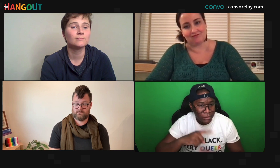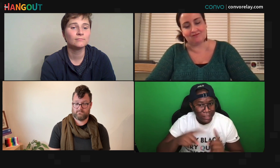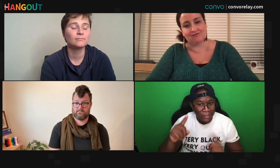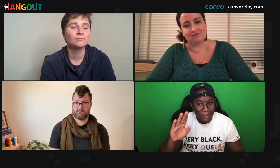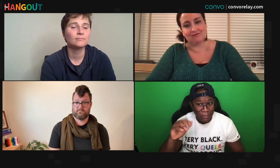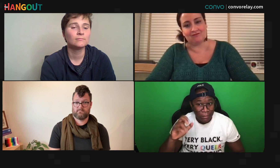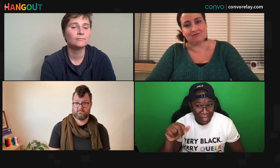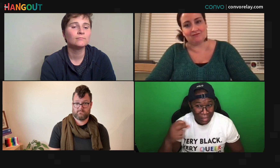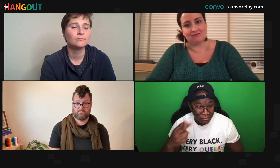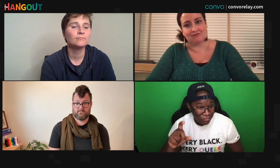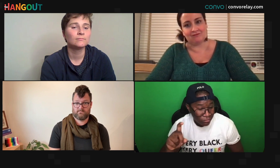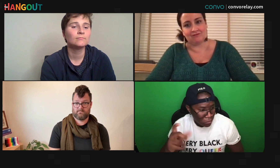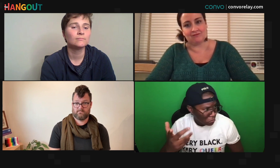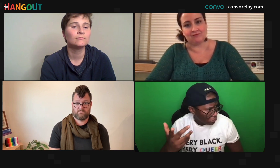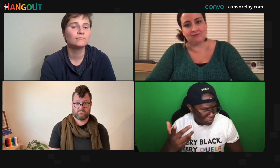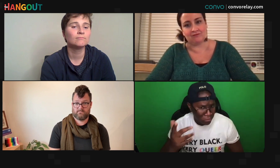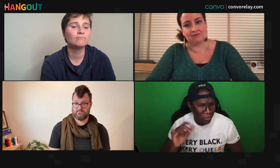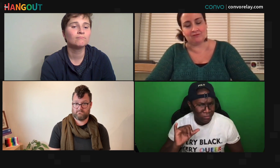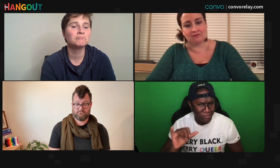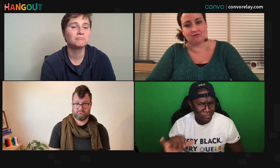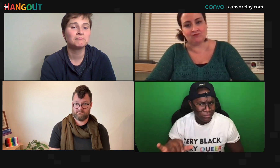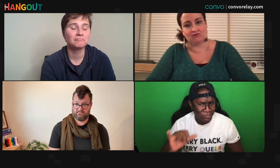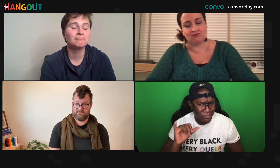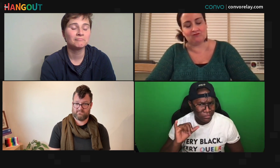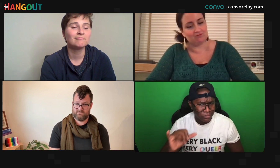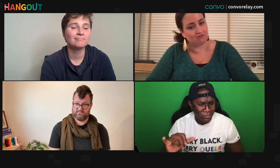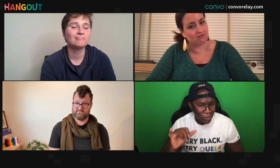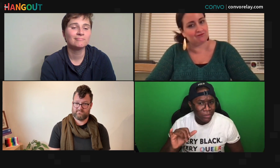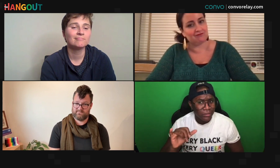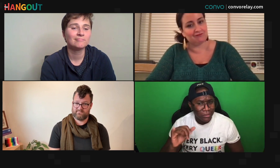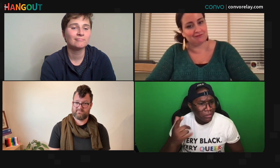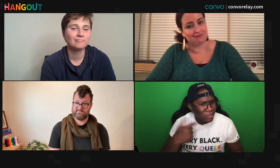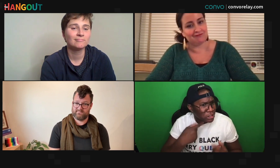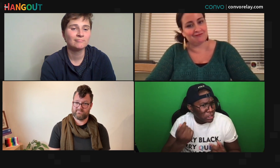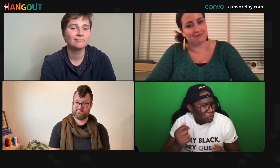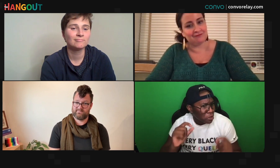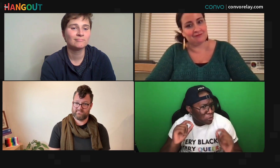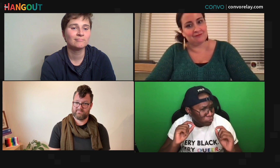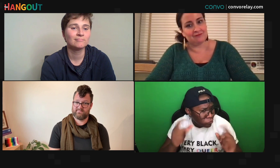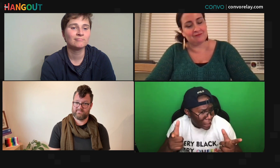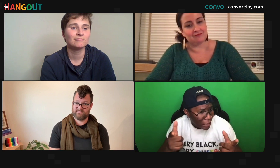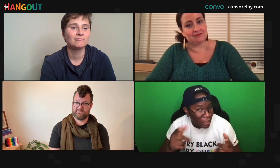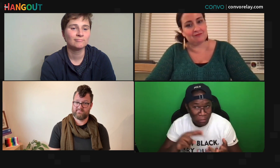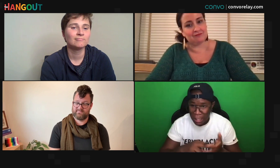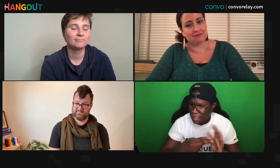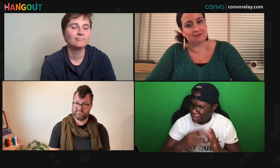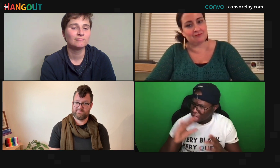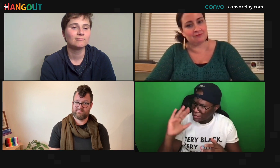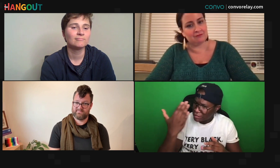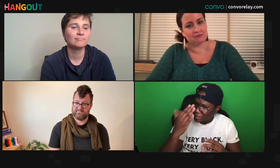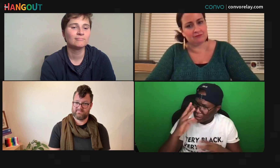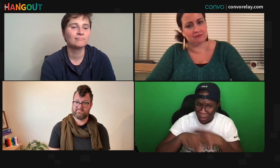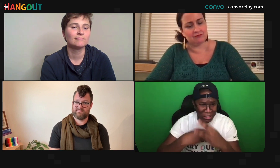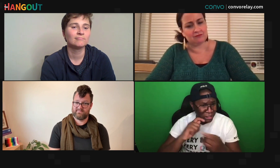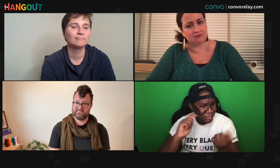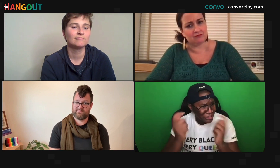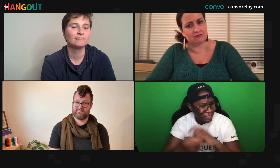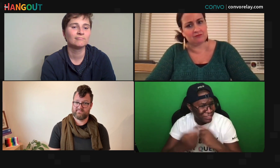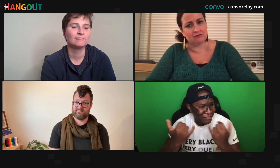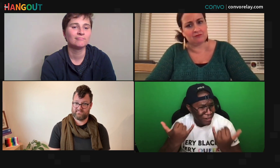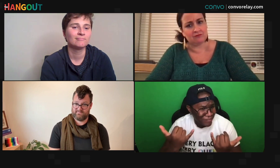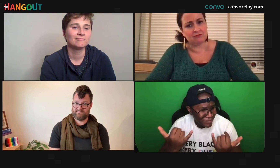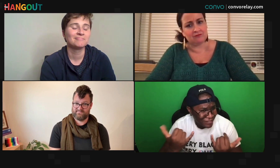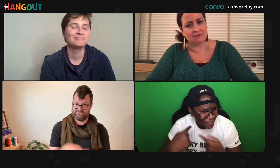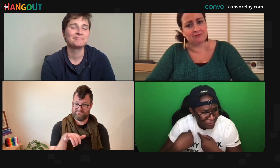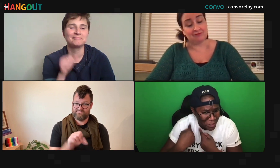expect negative perceptions and negative backlash, but actually I haven't. And I've